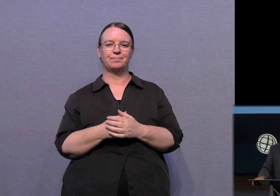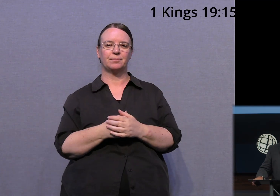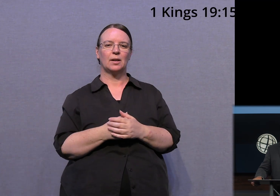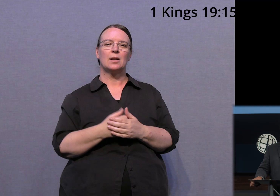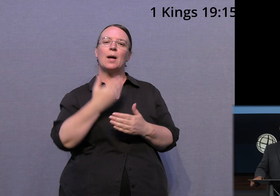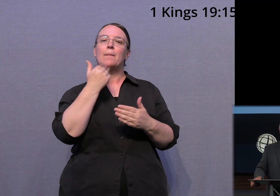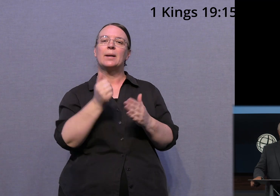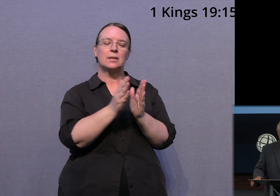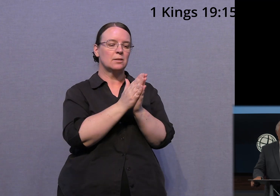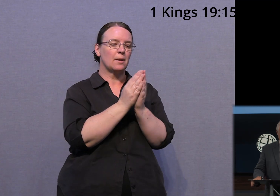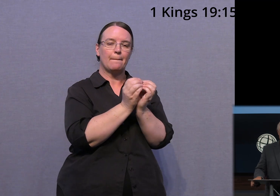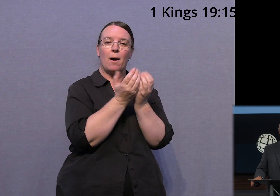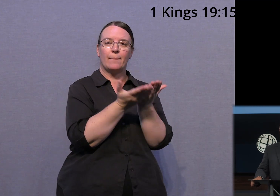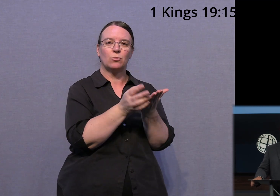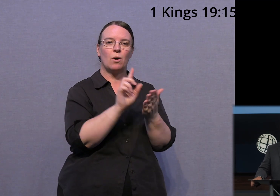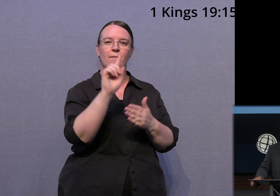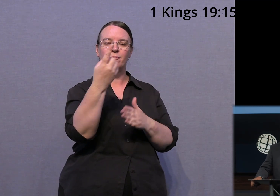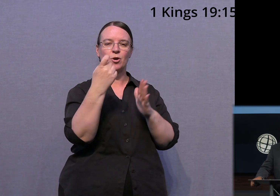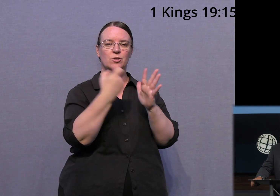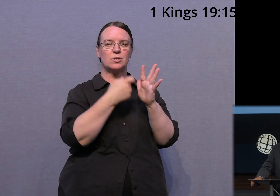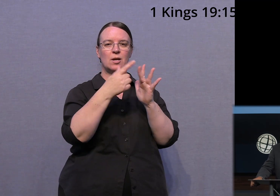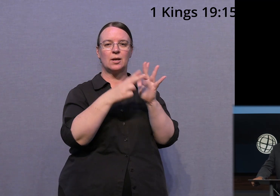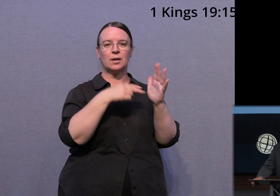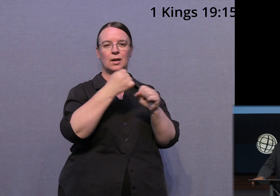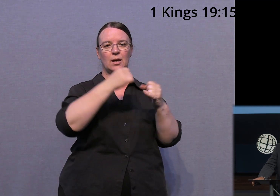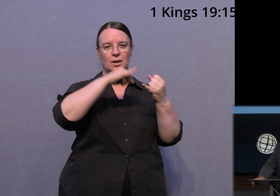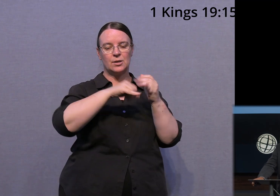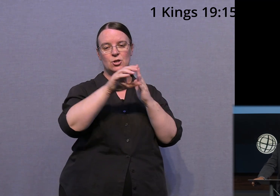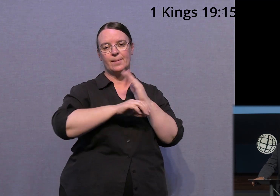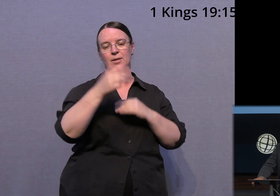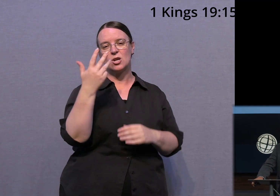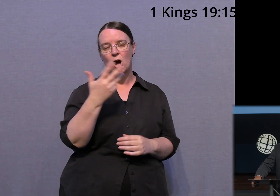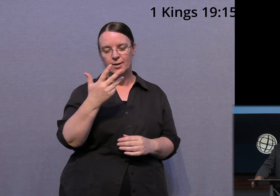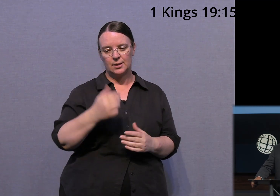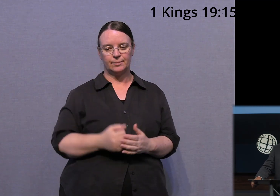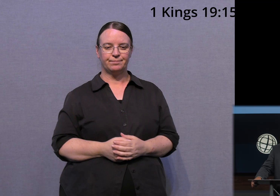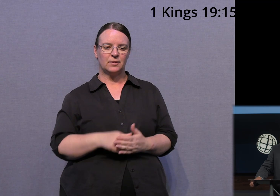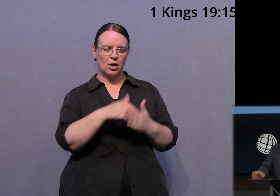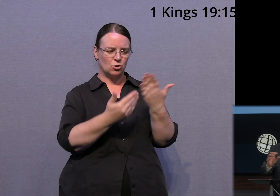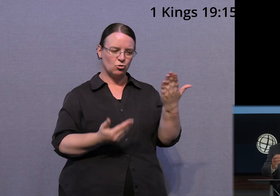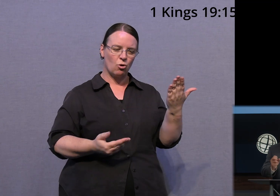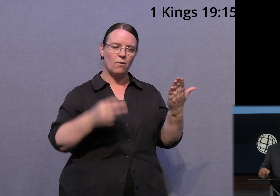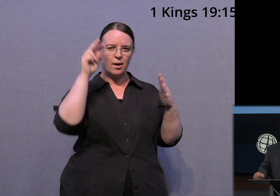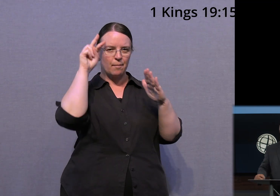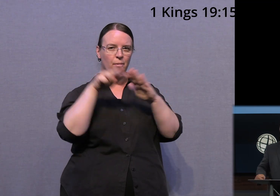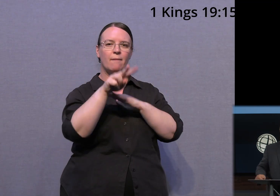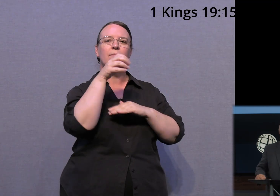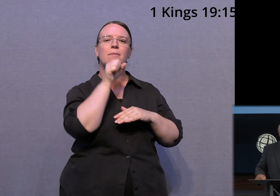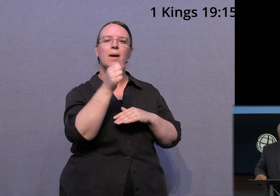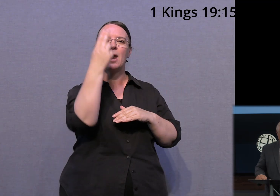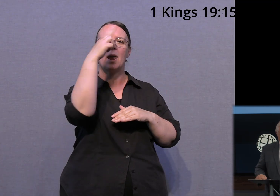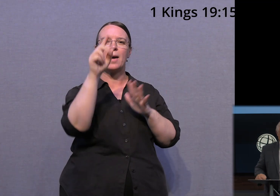chapter 19, which illustrates what I want to say. It's the story of the prophet Elijah. I'll just pick an